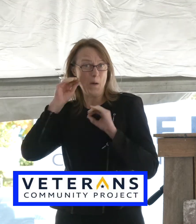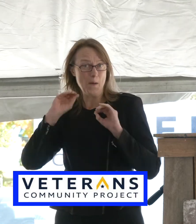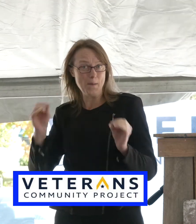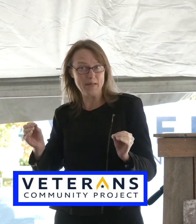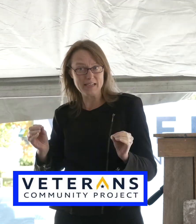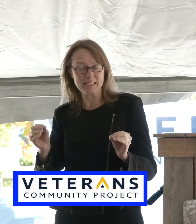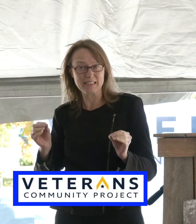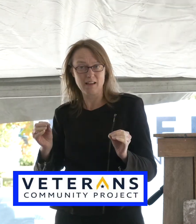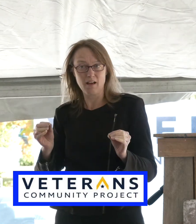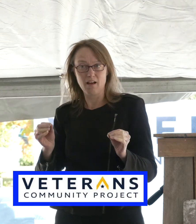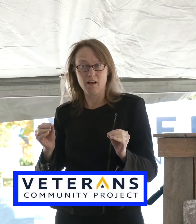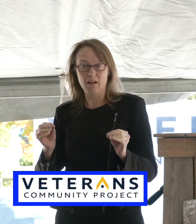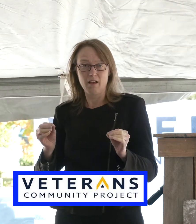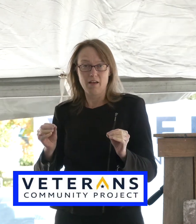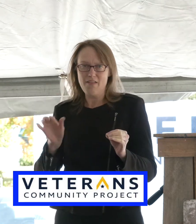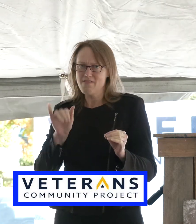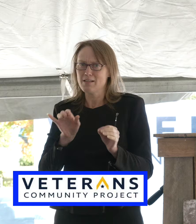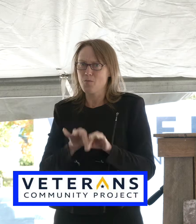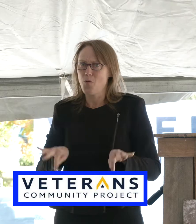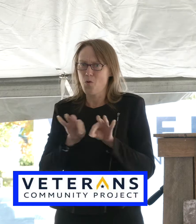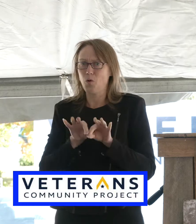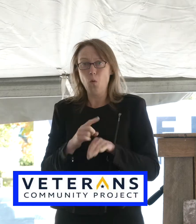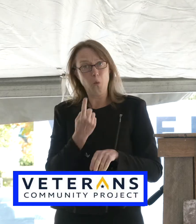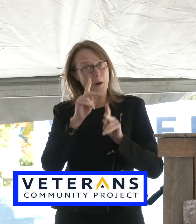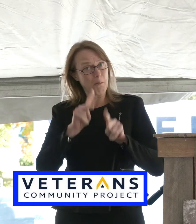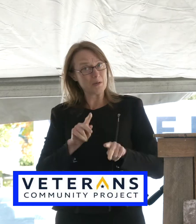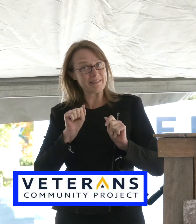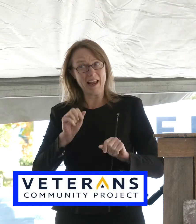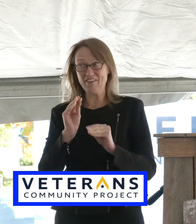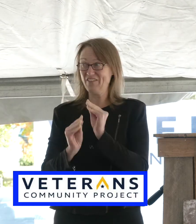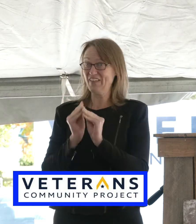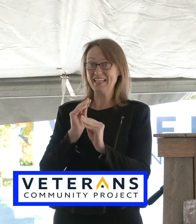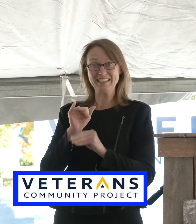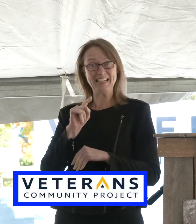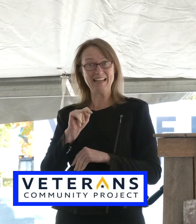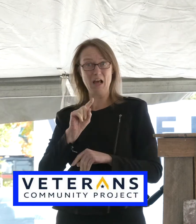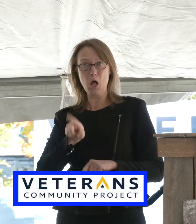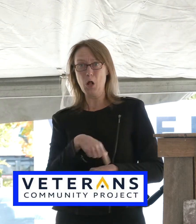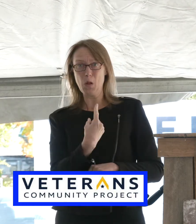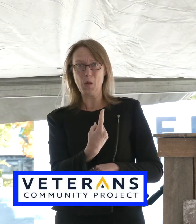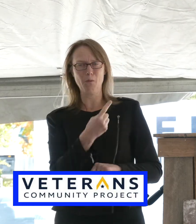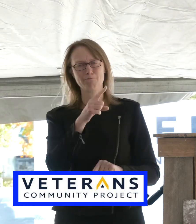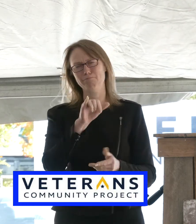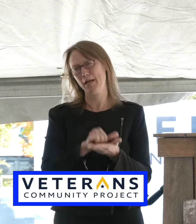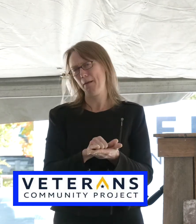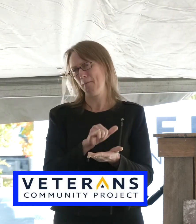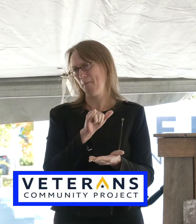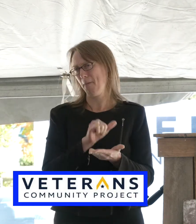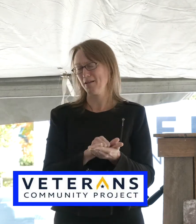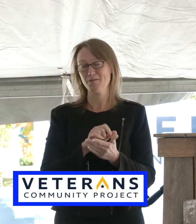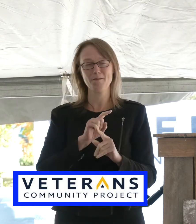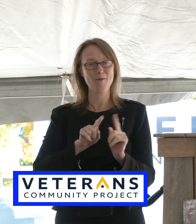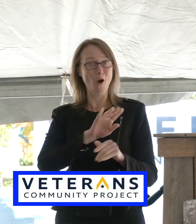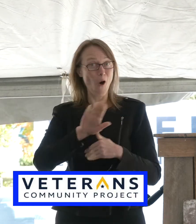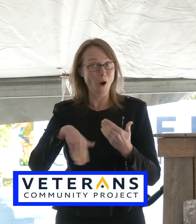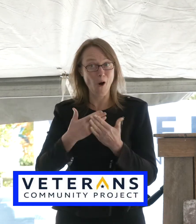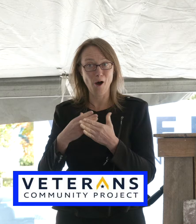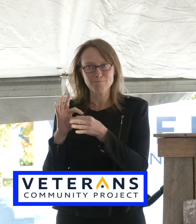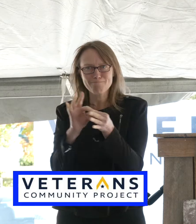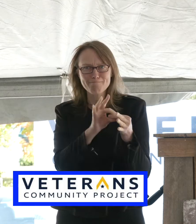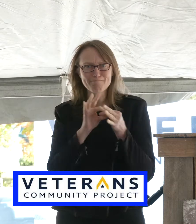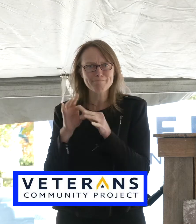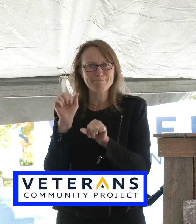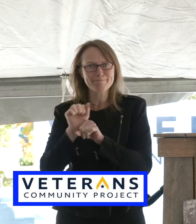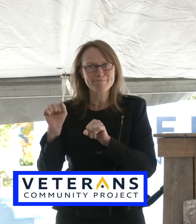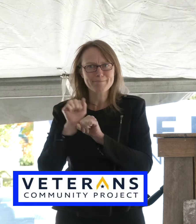work together and we put everything to the side and we do really what's best for people, that's what really makes a difference in the world.